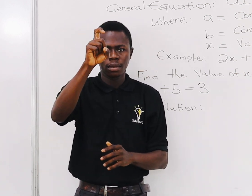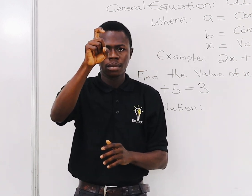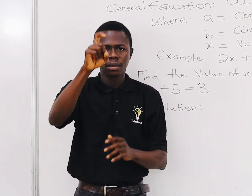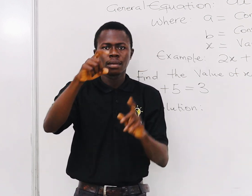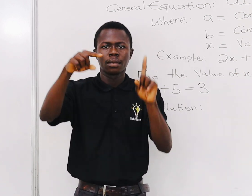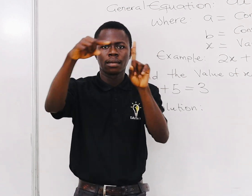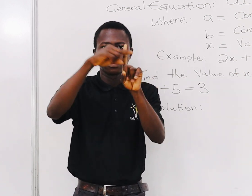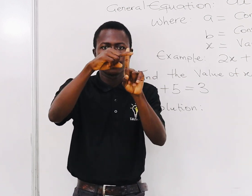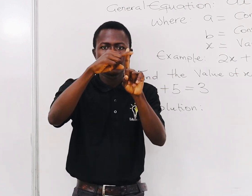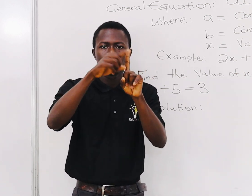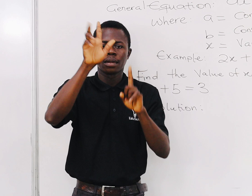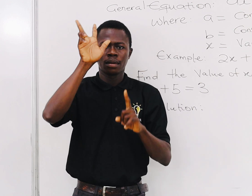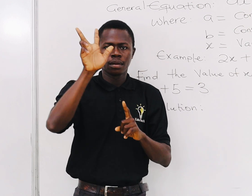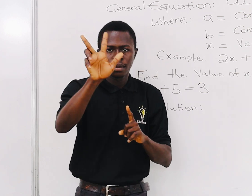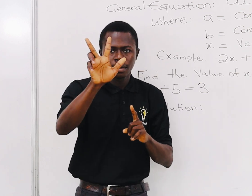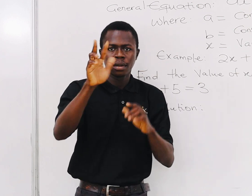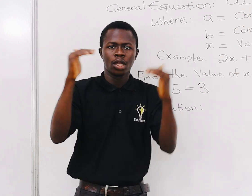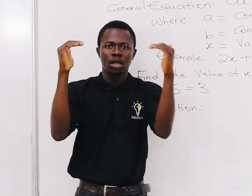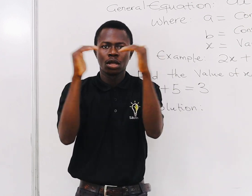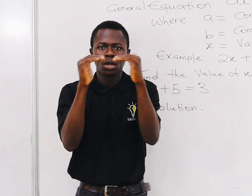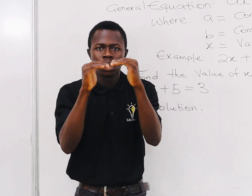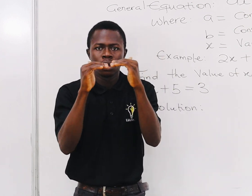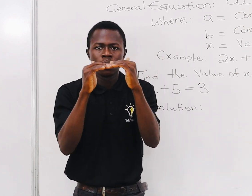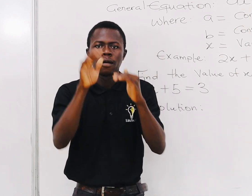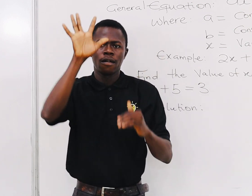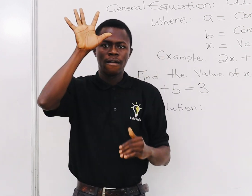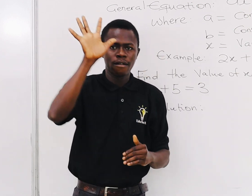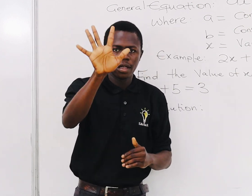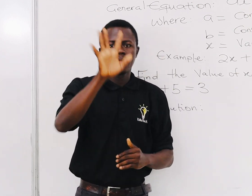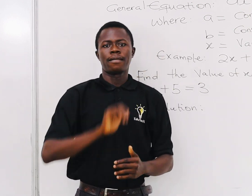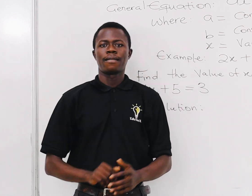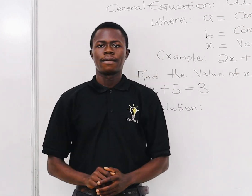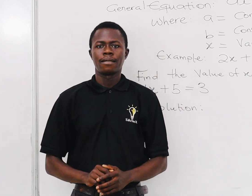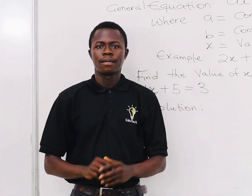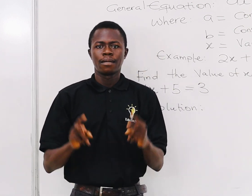2x plus 3 equals 5.